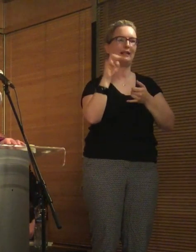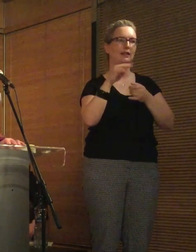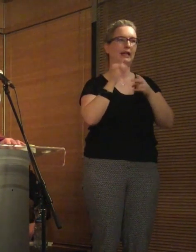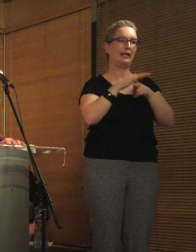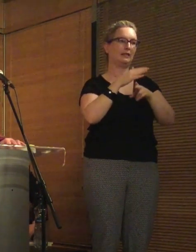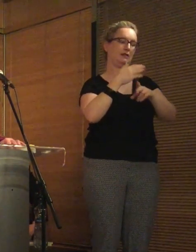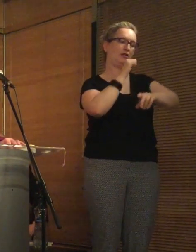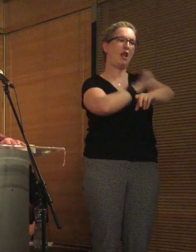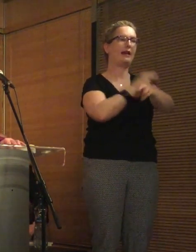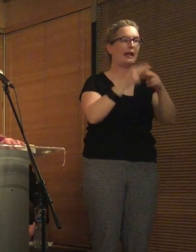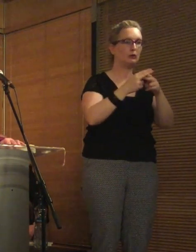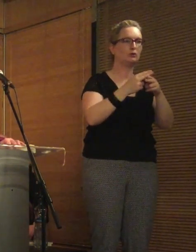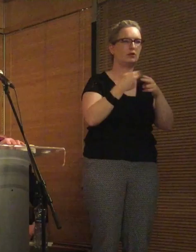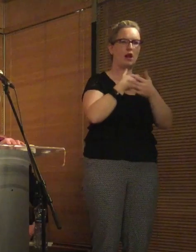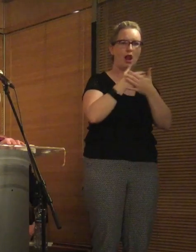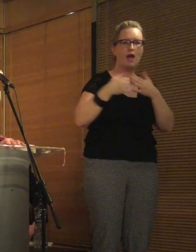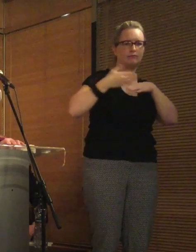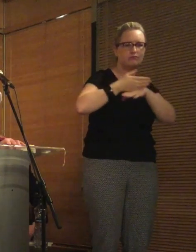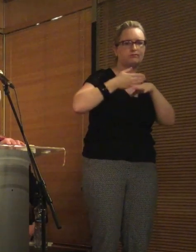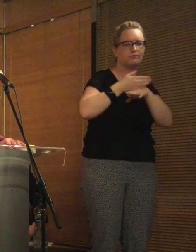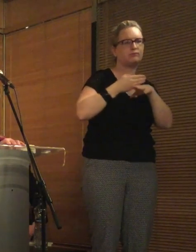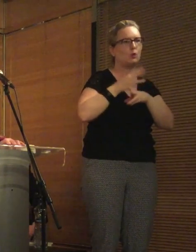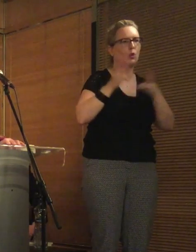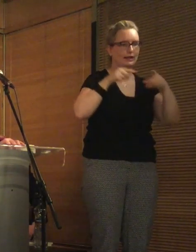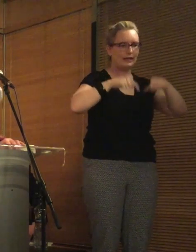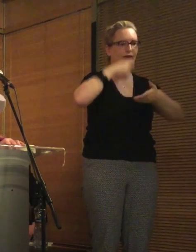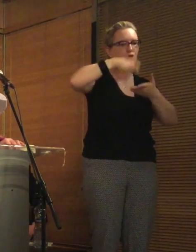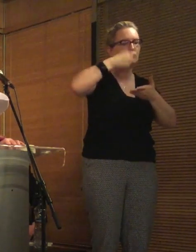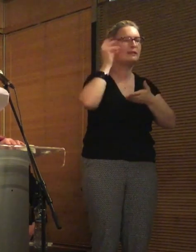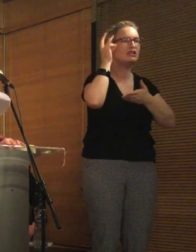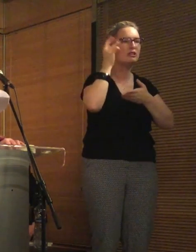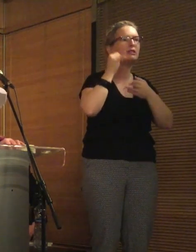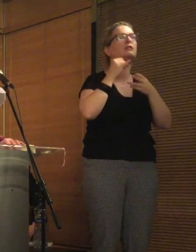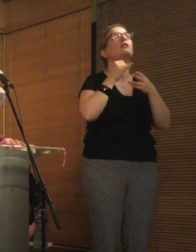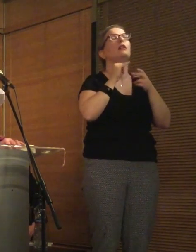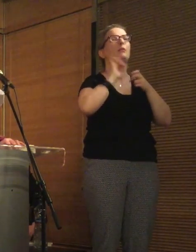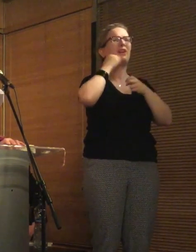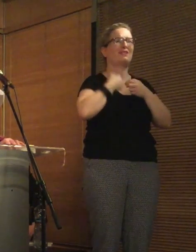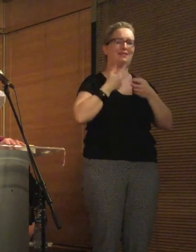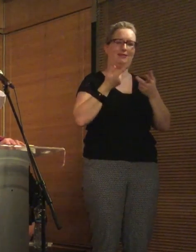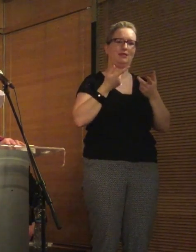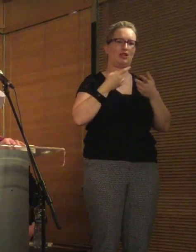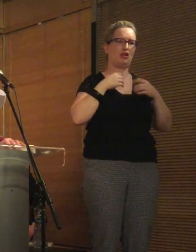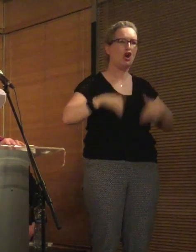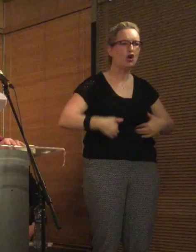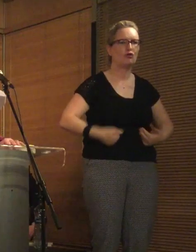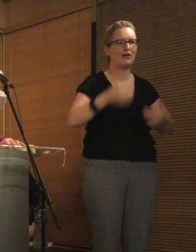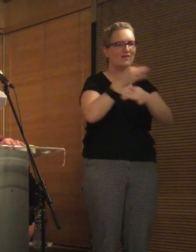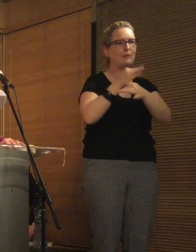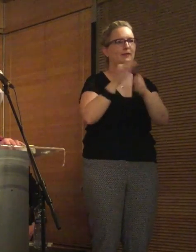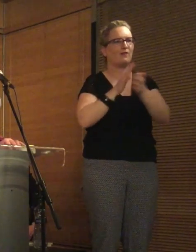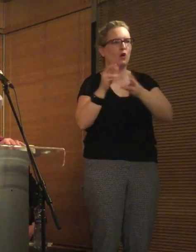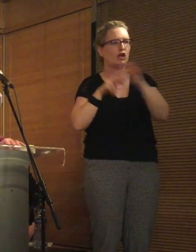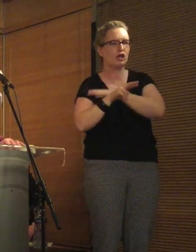in Liberty Hall and the soup kitchens, providing food for the starving families of the